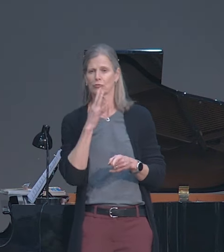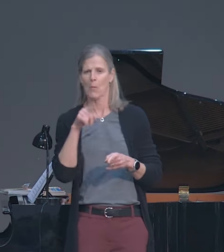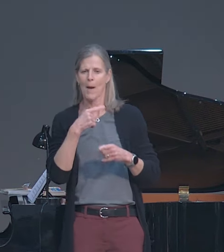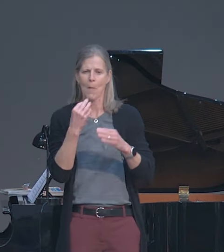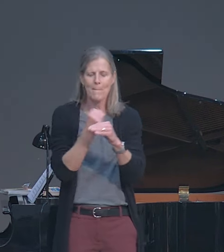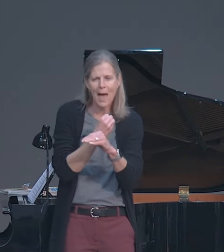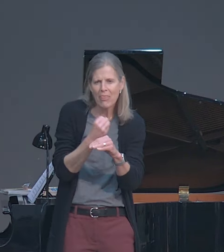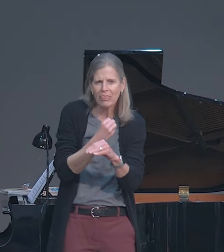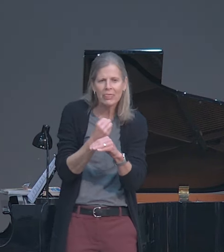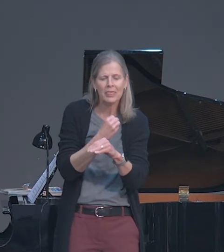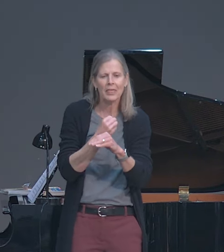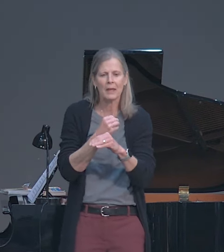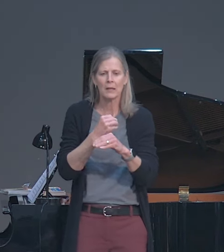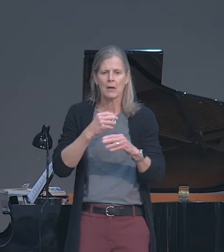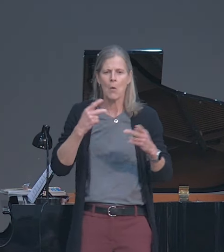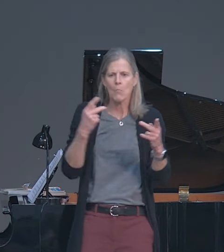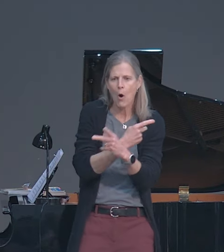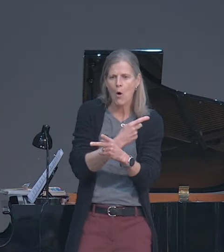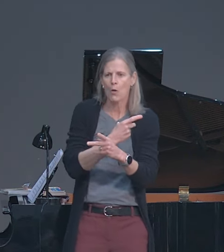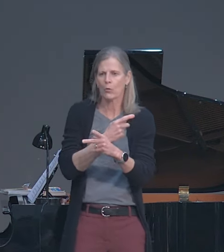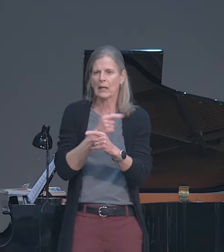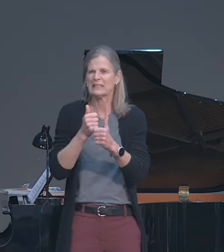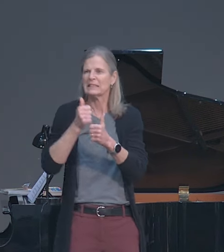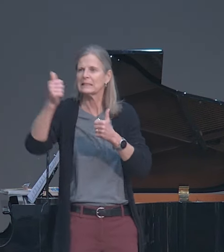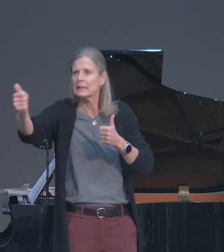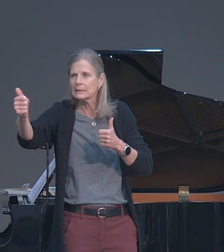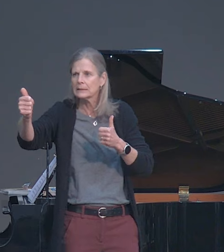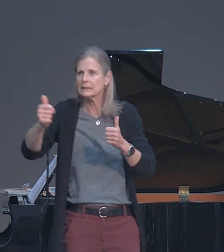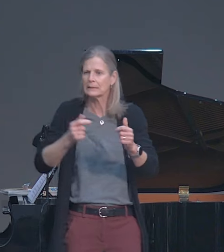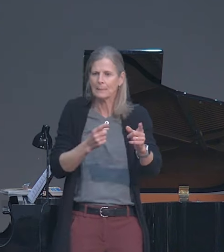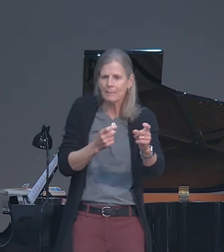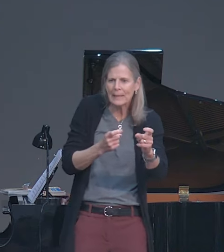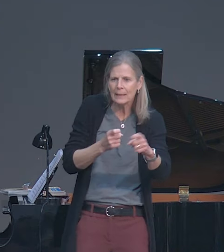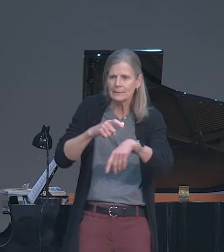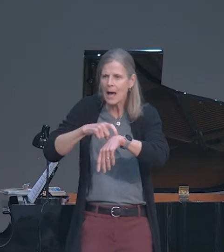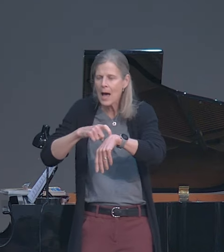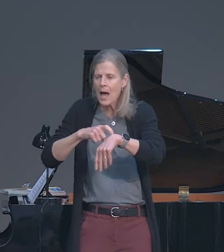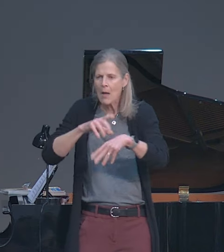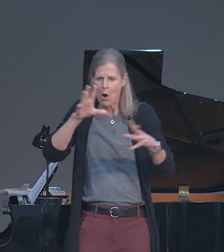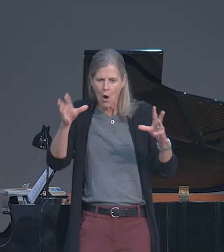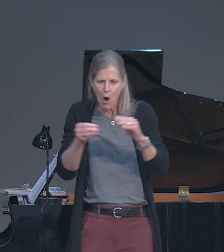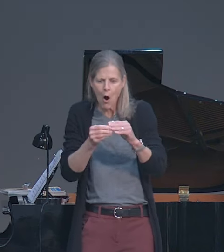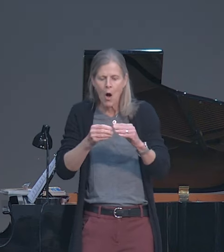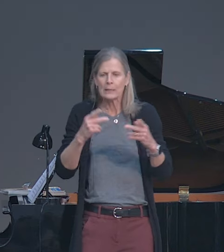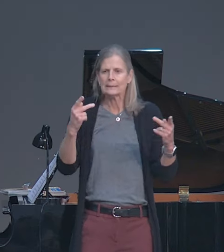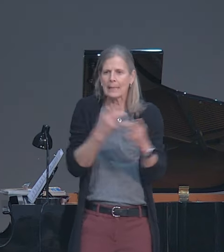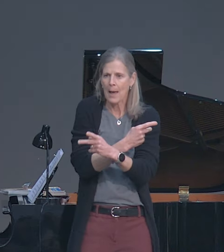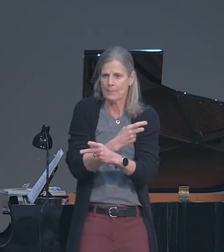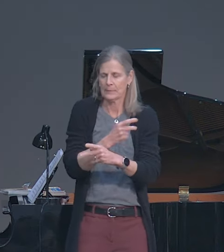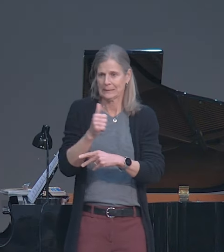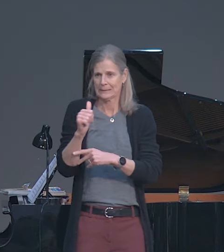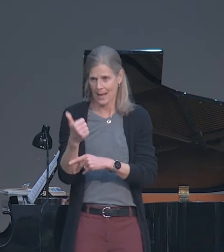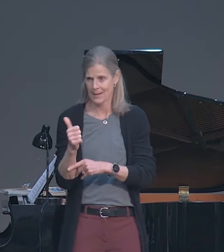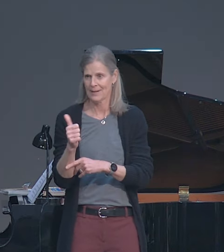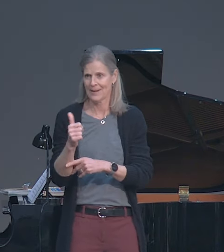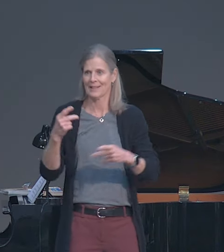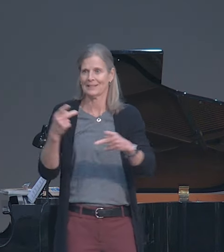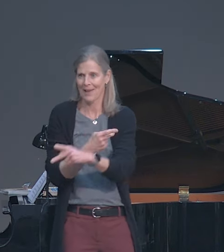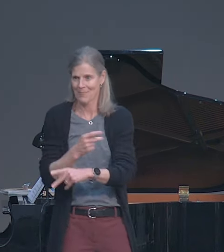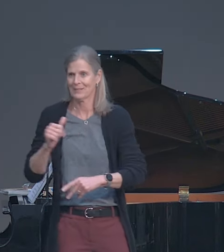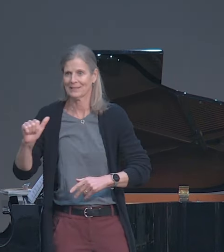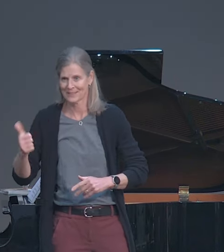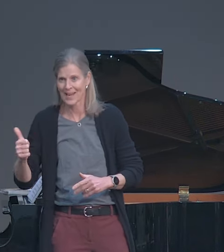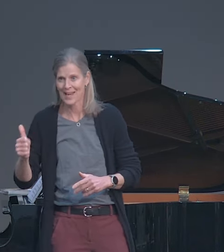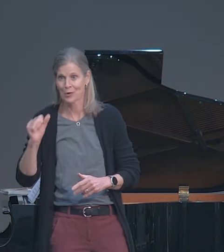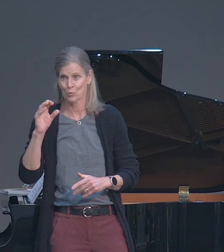mathematical formula, multiplying distance and speed and time, all in powers of 10.